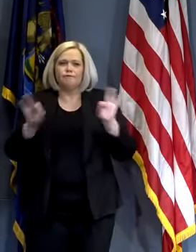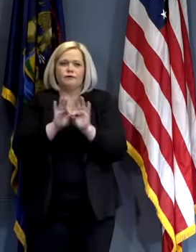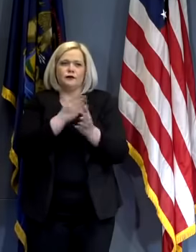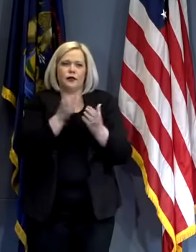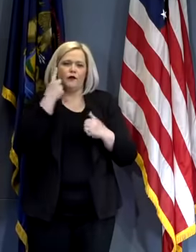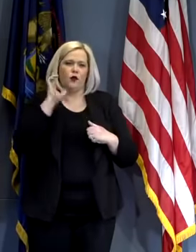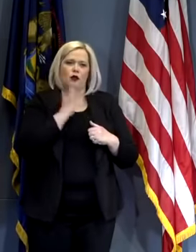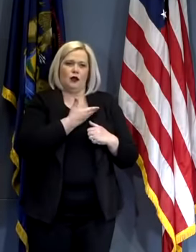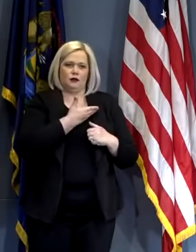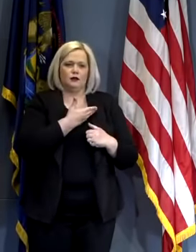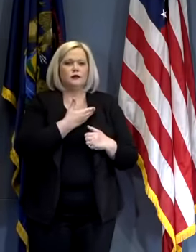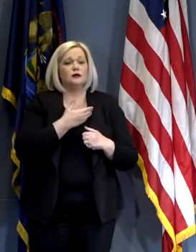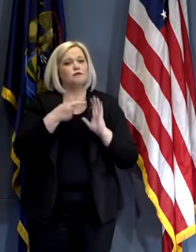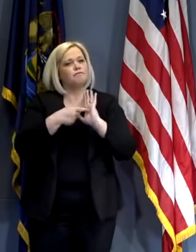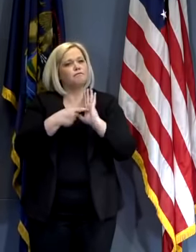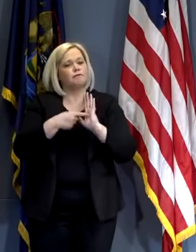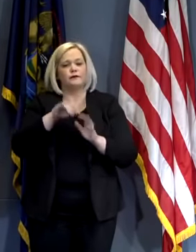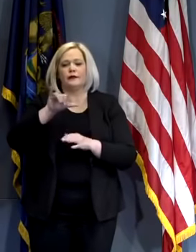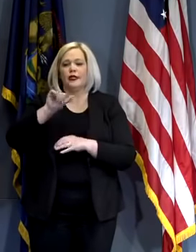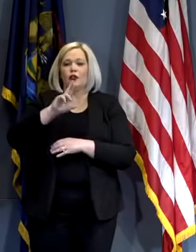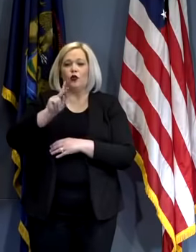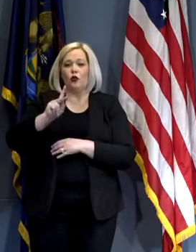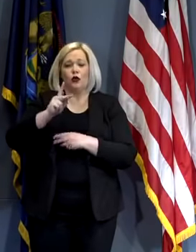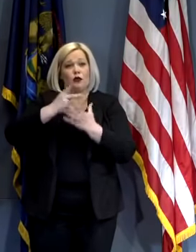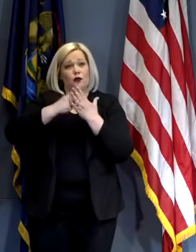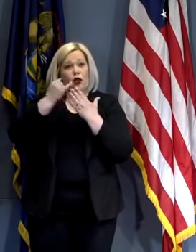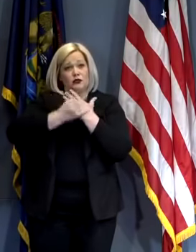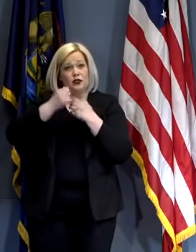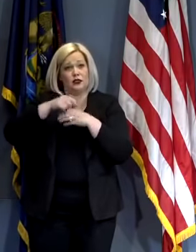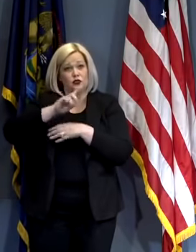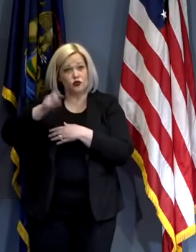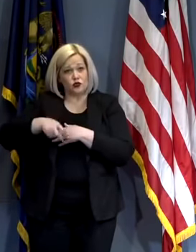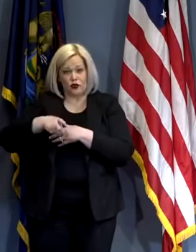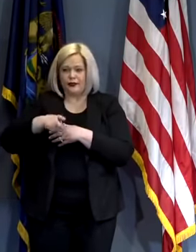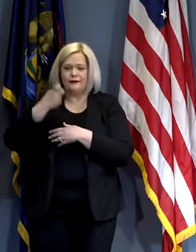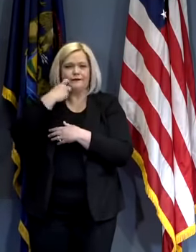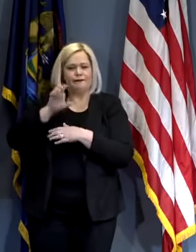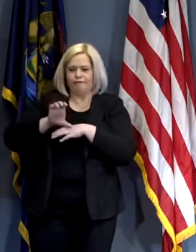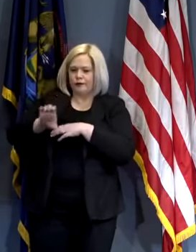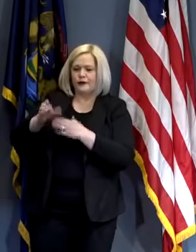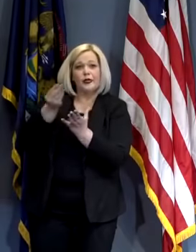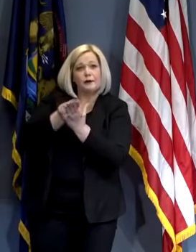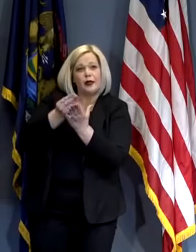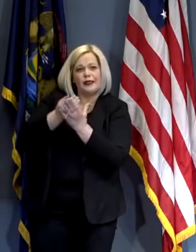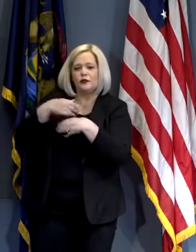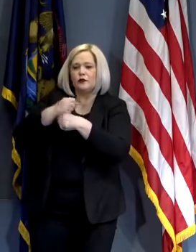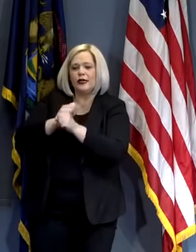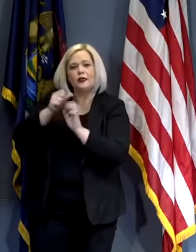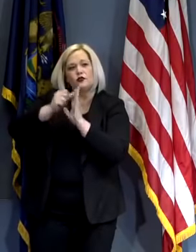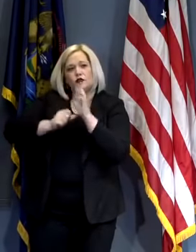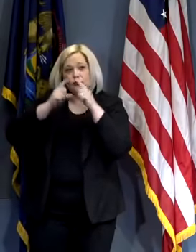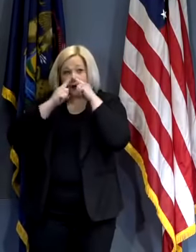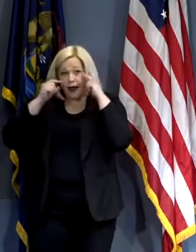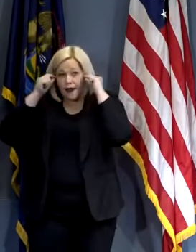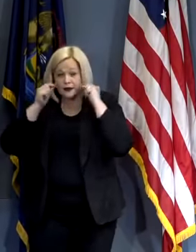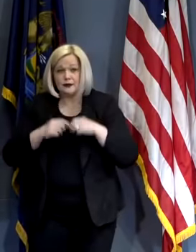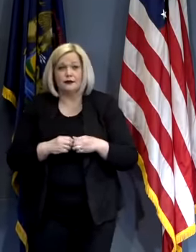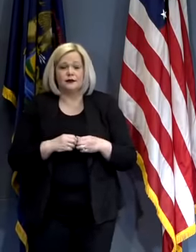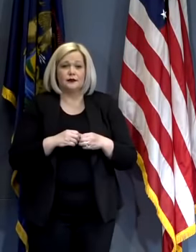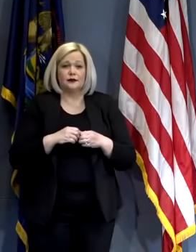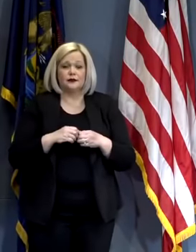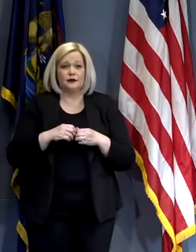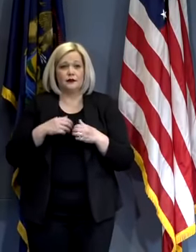For example, York Project in Detroit has been granted funding to manufacture surgical masks.